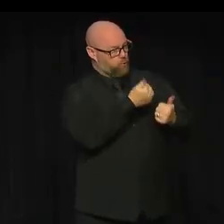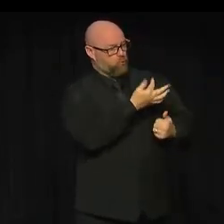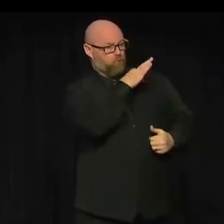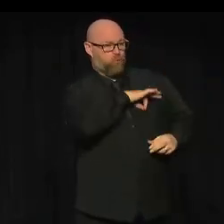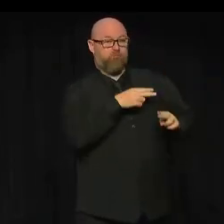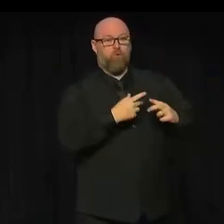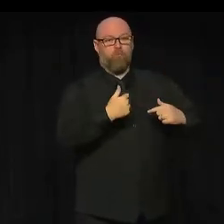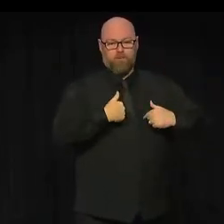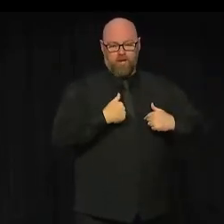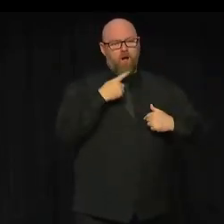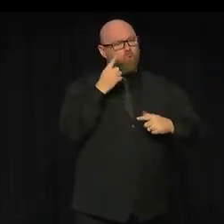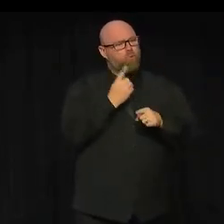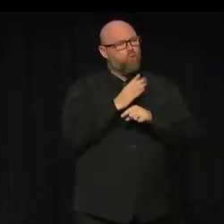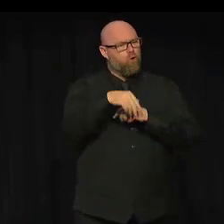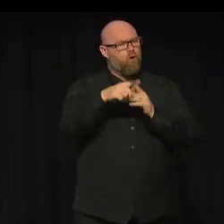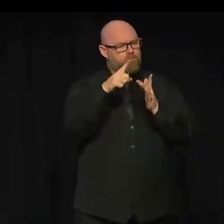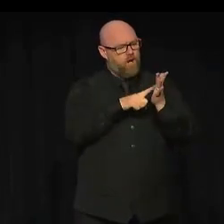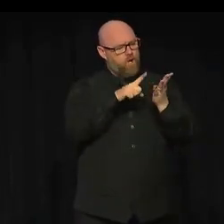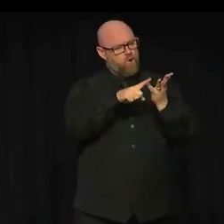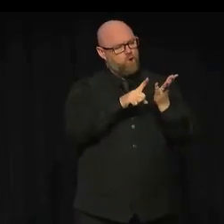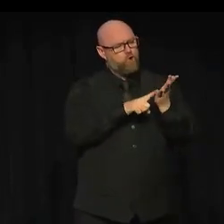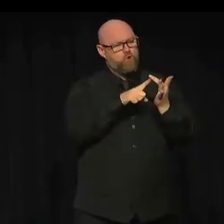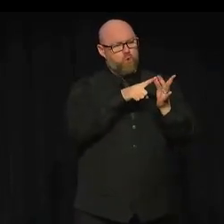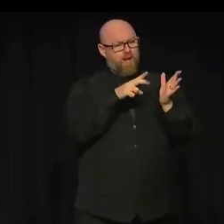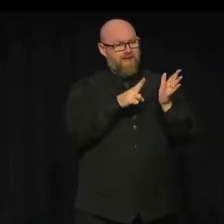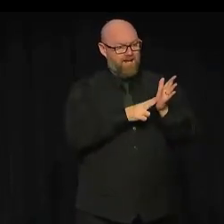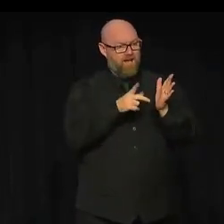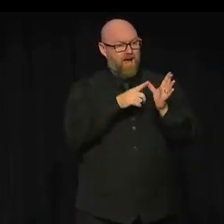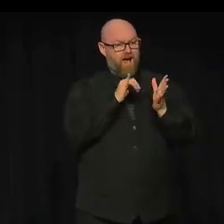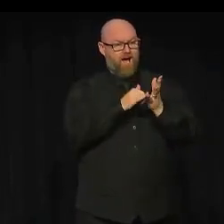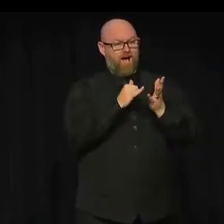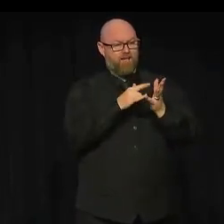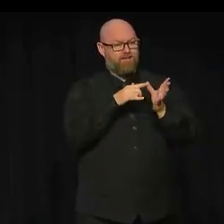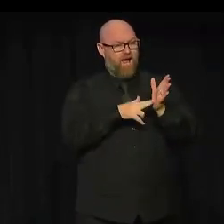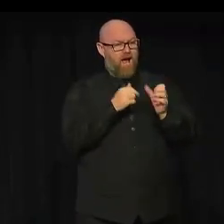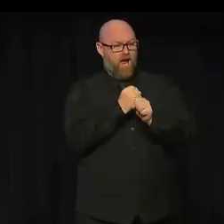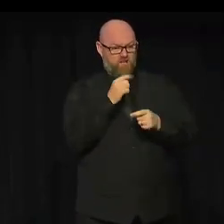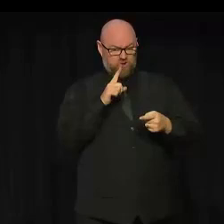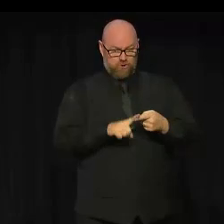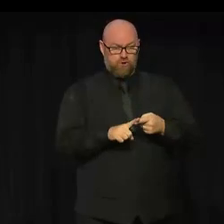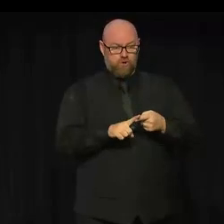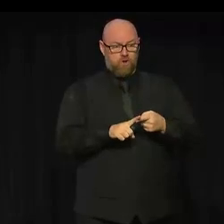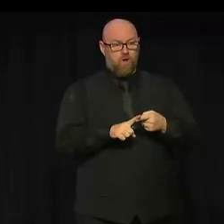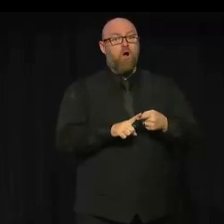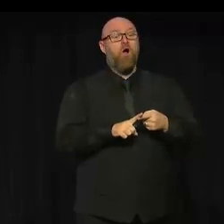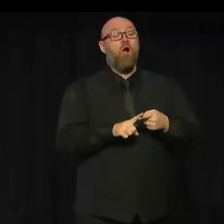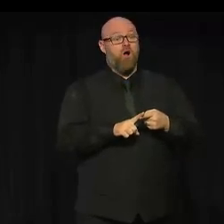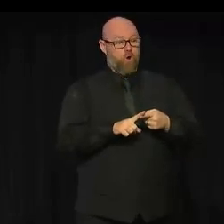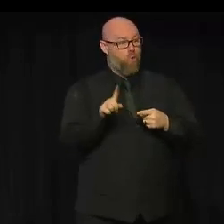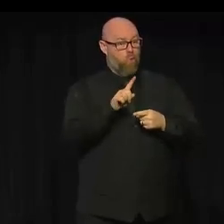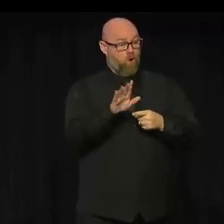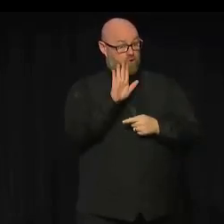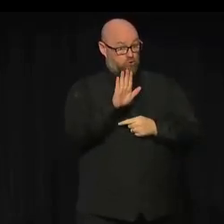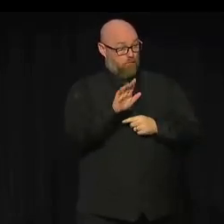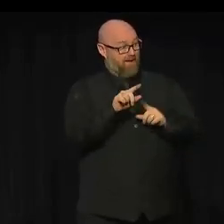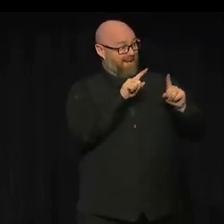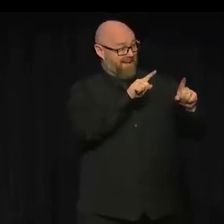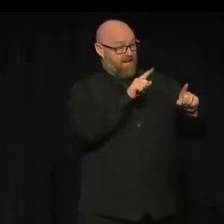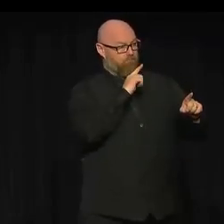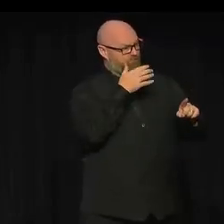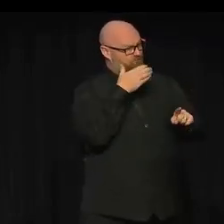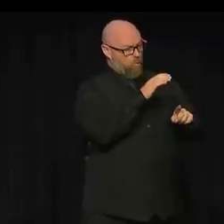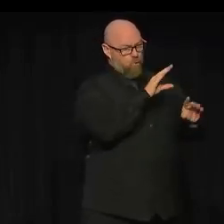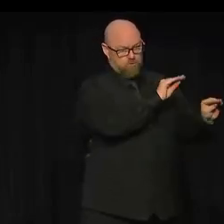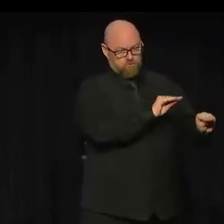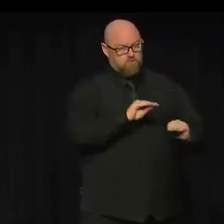Assange. The only thing standing between his extradition to the United States, or the only thing stopping his extradition to the